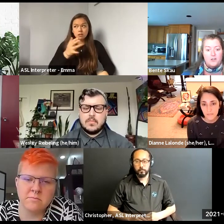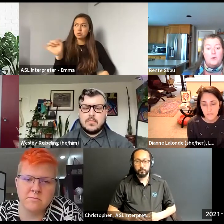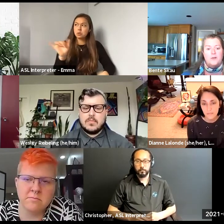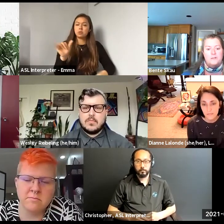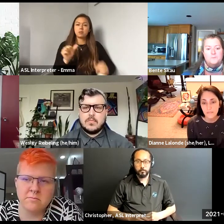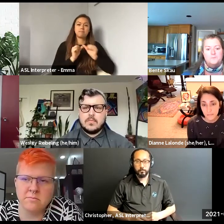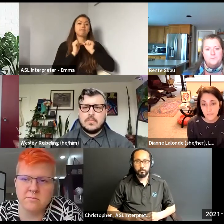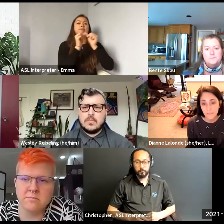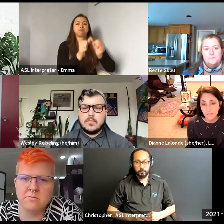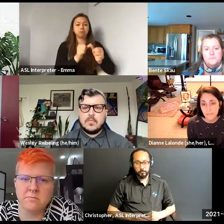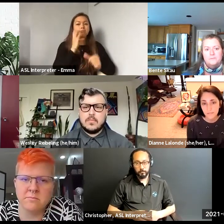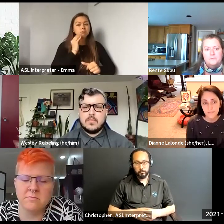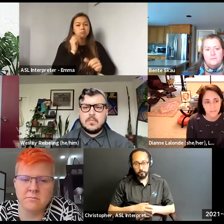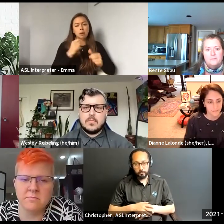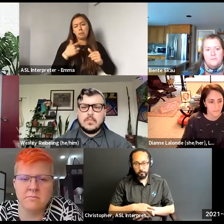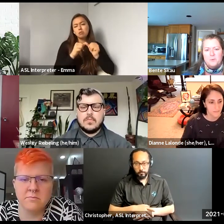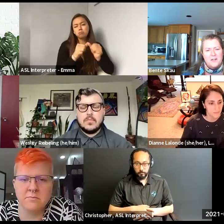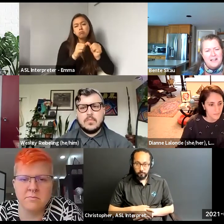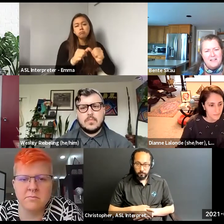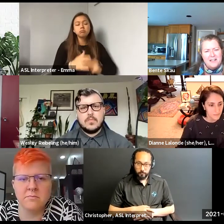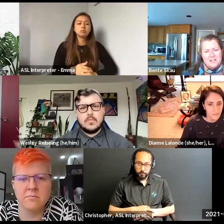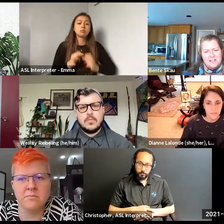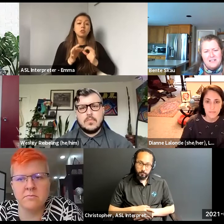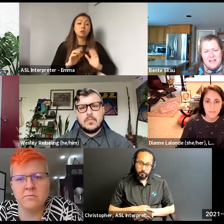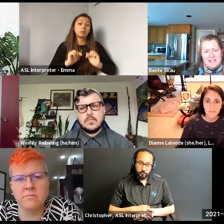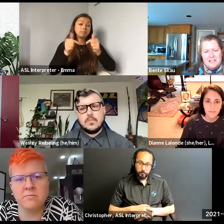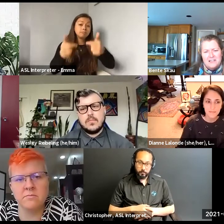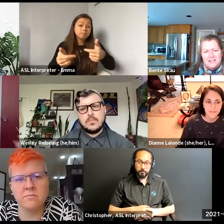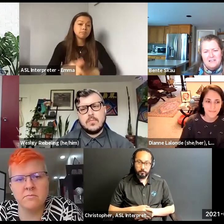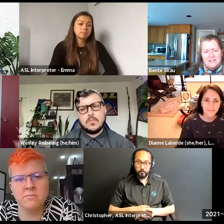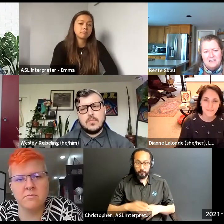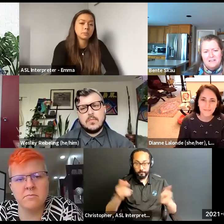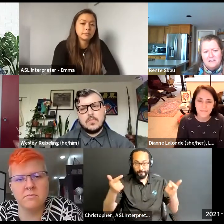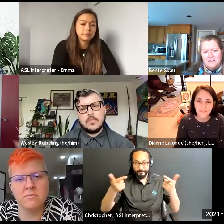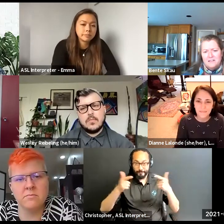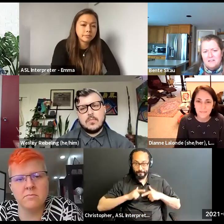often ongoing. Did you want to add anything, Kelsey, to that?